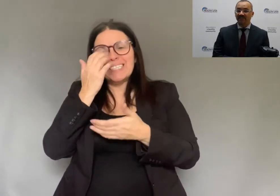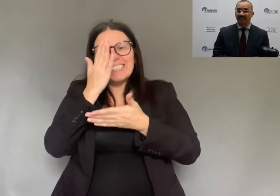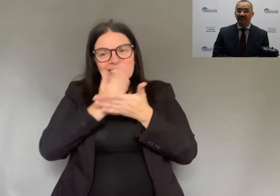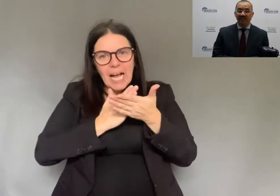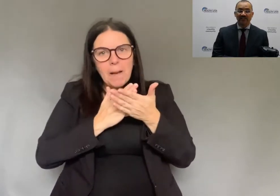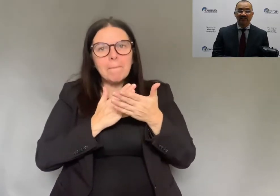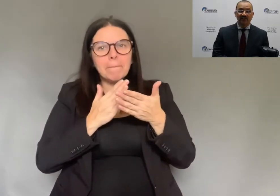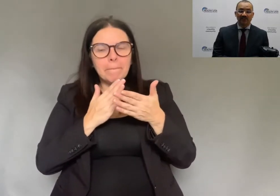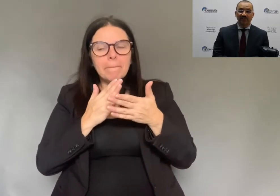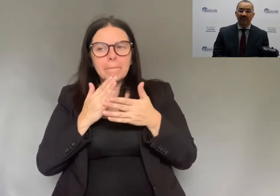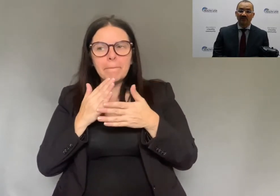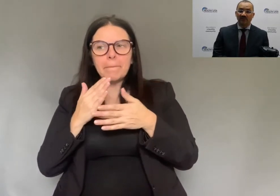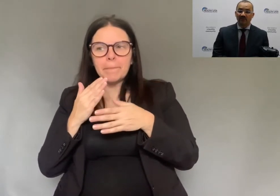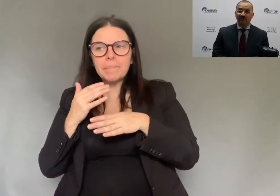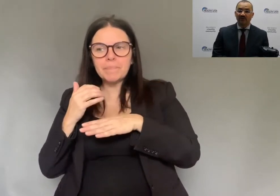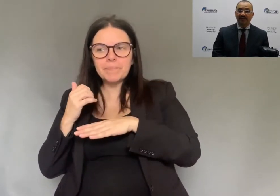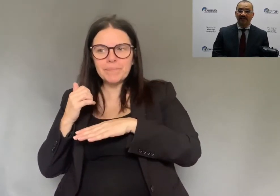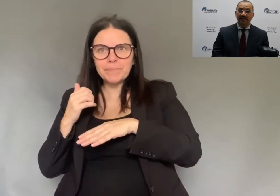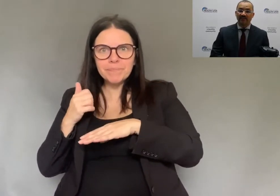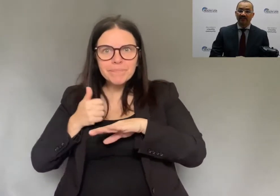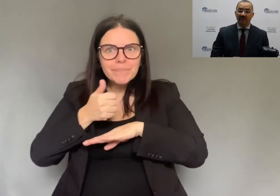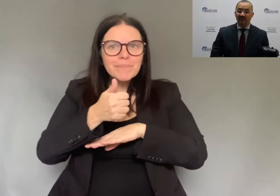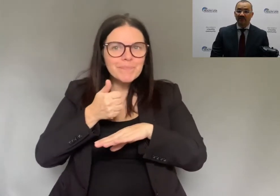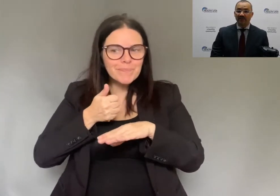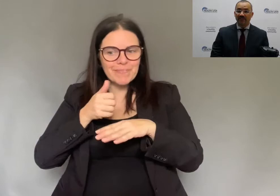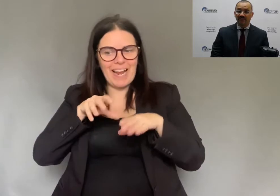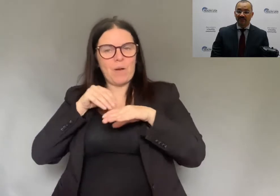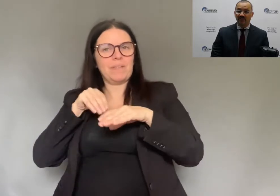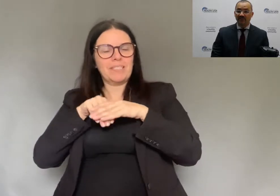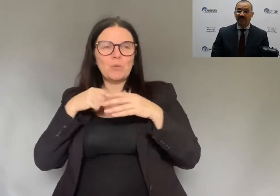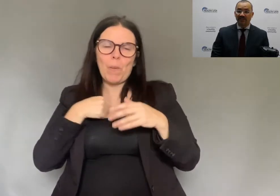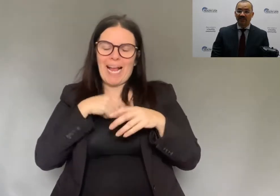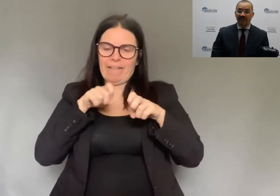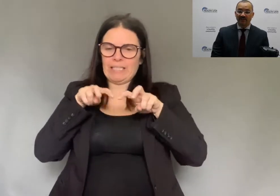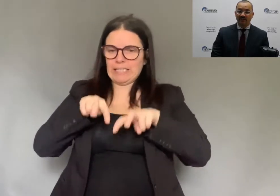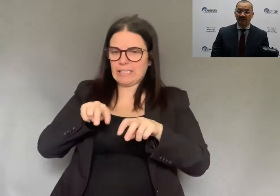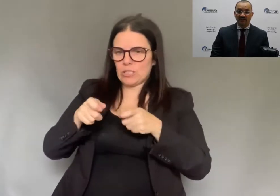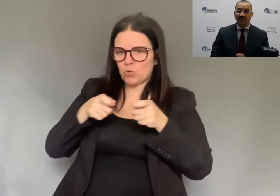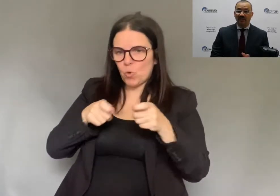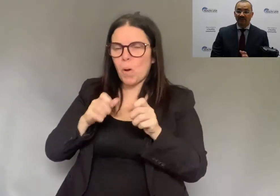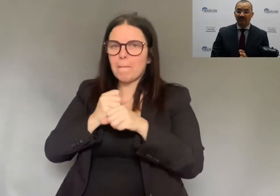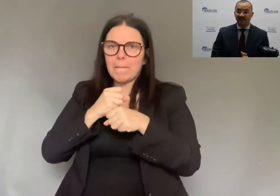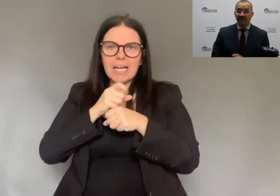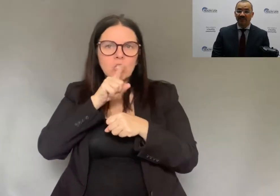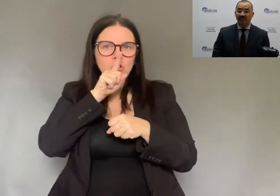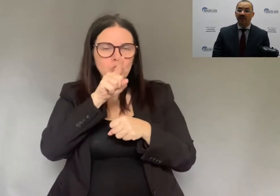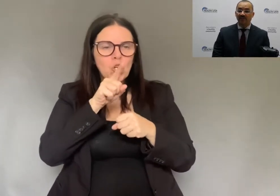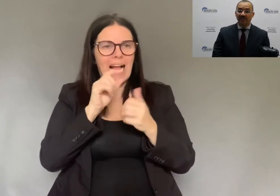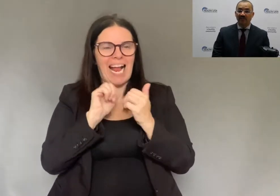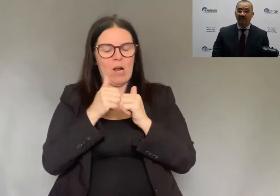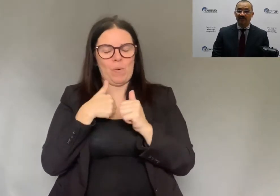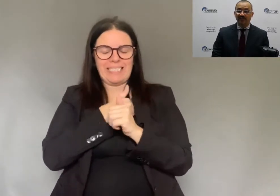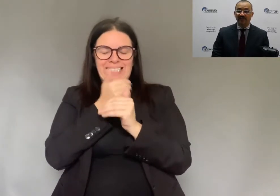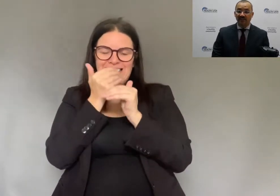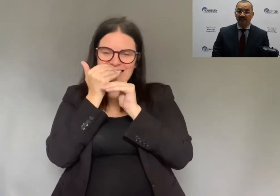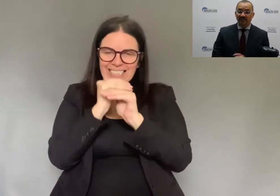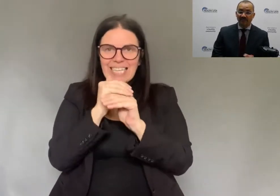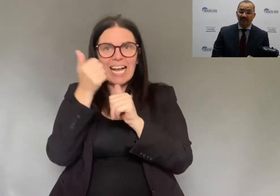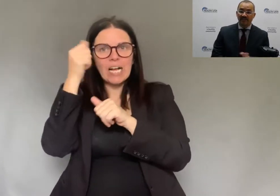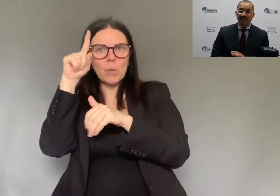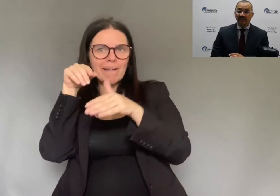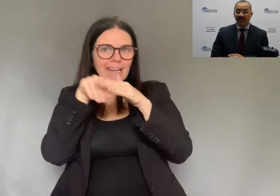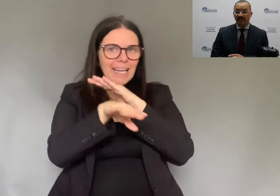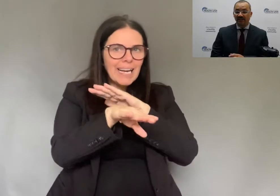in the facility. So we need to control that, and we need to make sure that we are restricting all of that movement